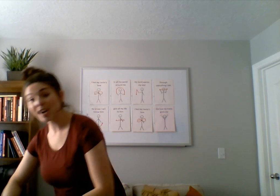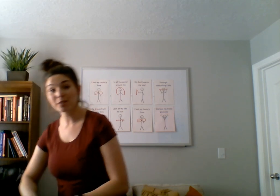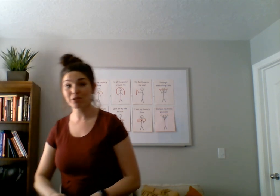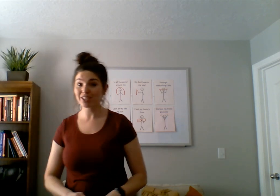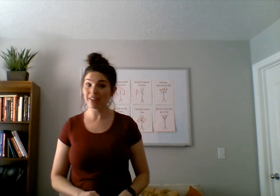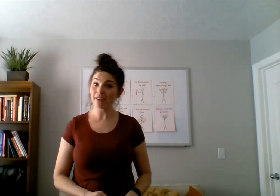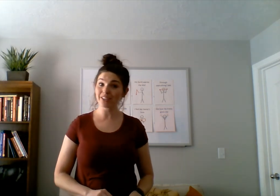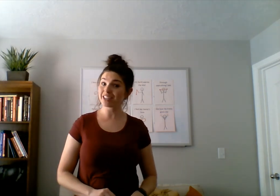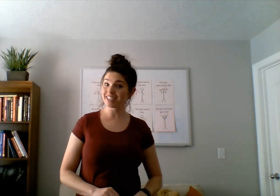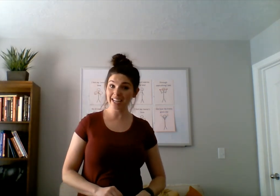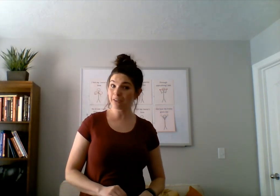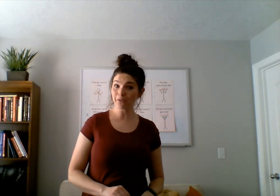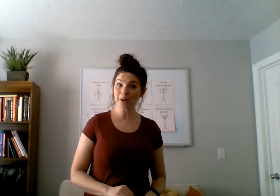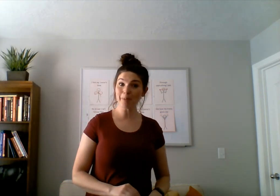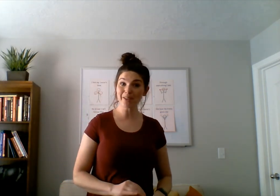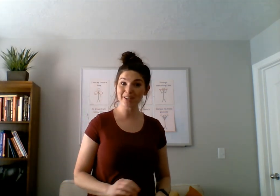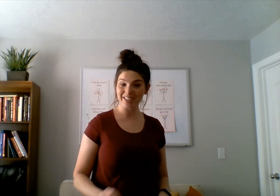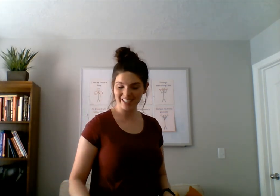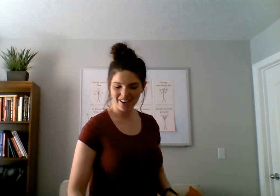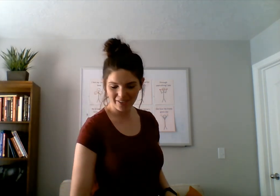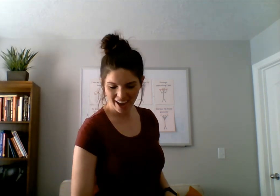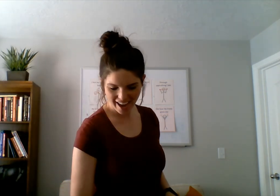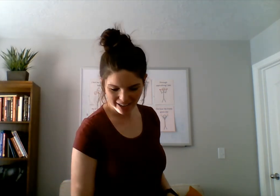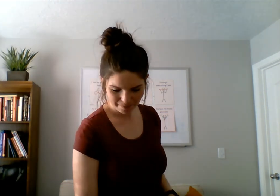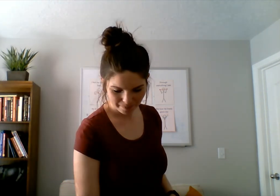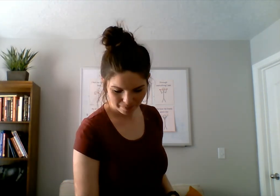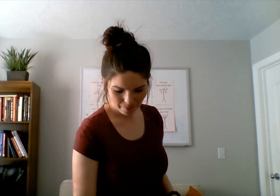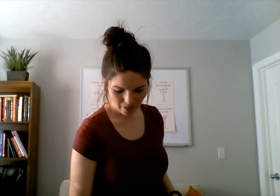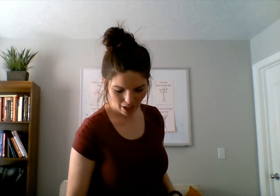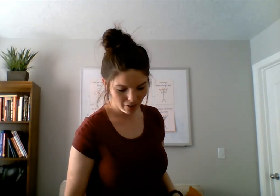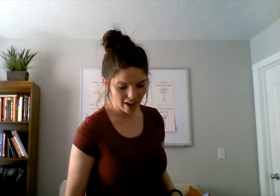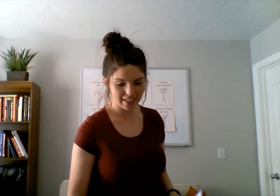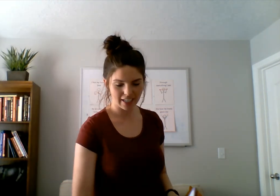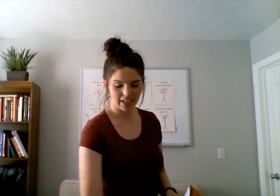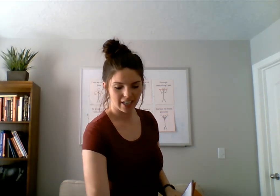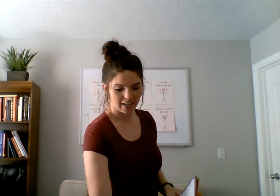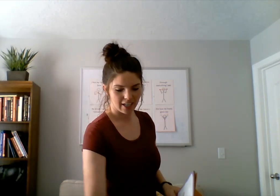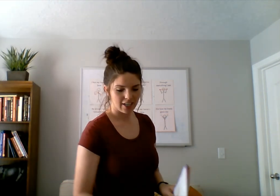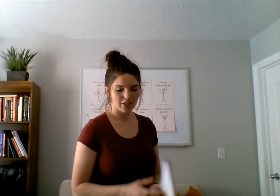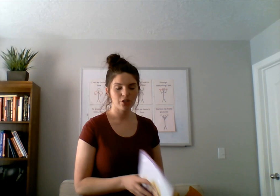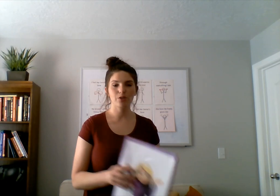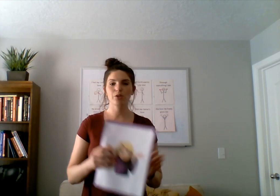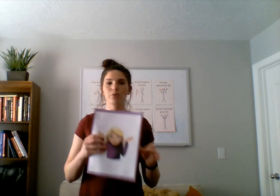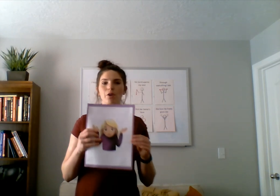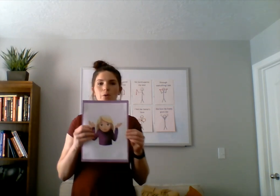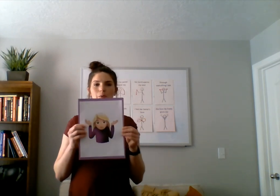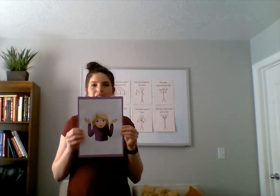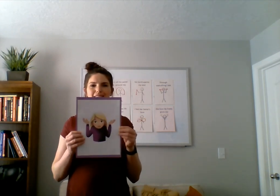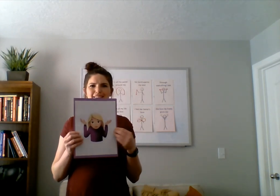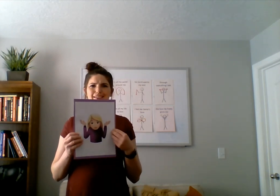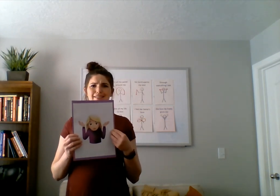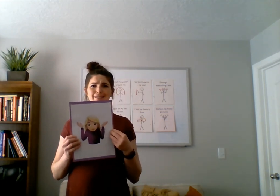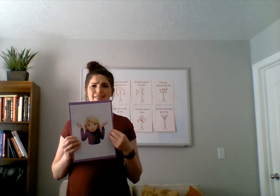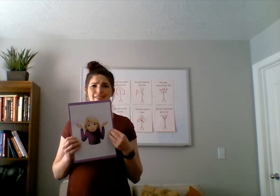guys will still have to just sing it for your mothers. Okay? All right. Do you know what these are?